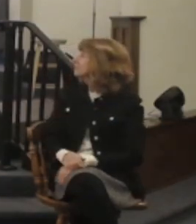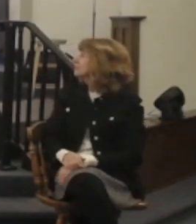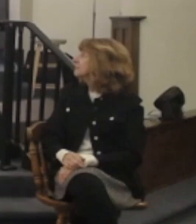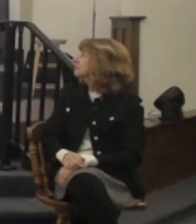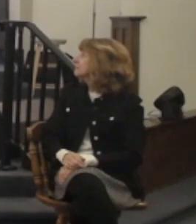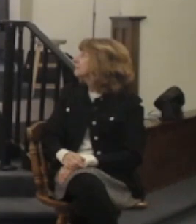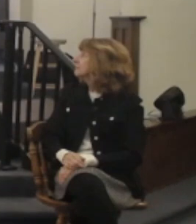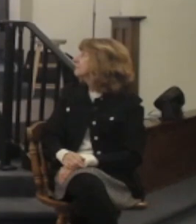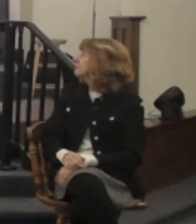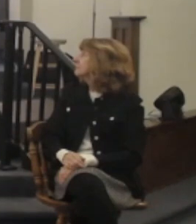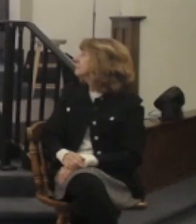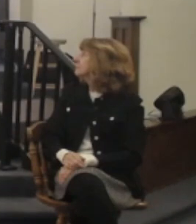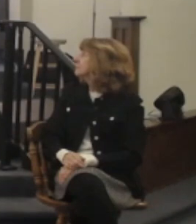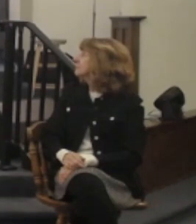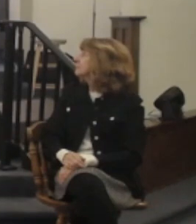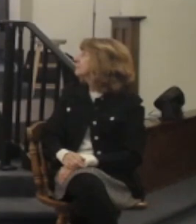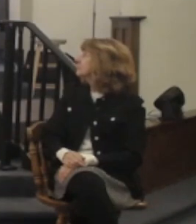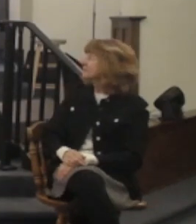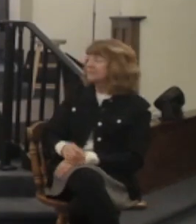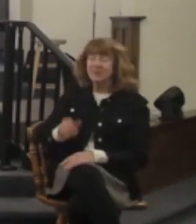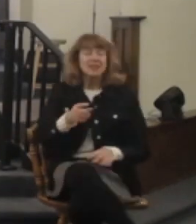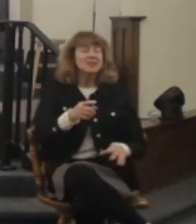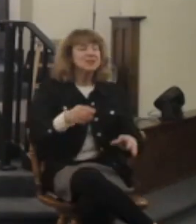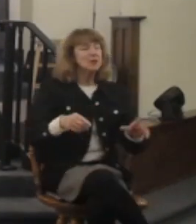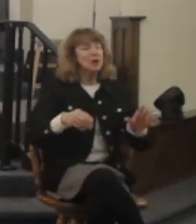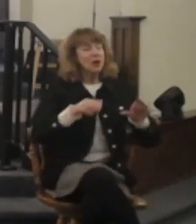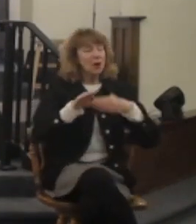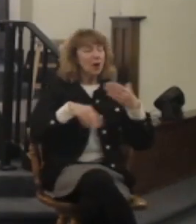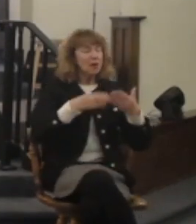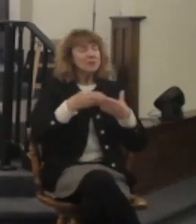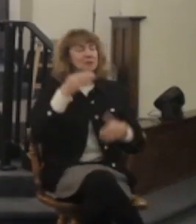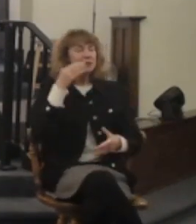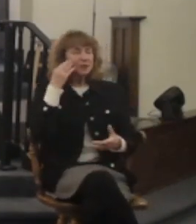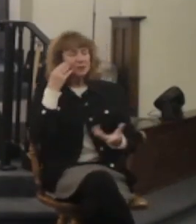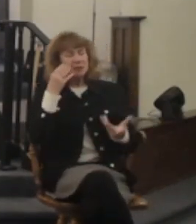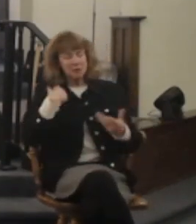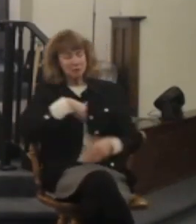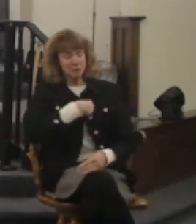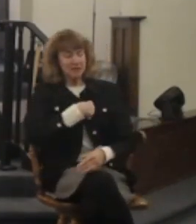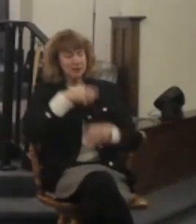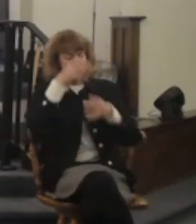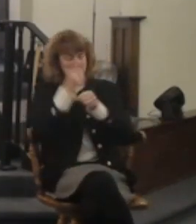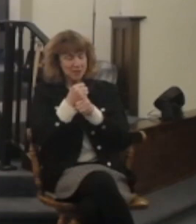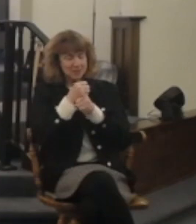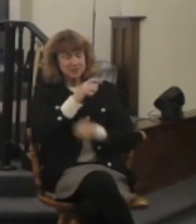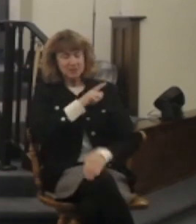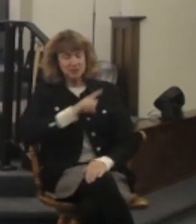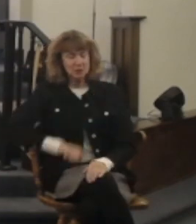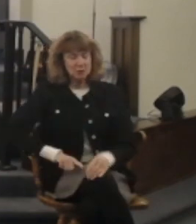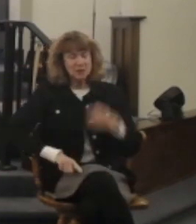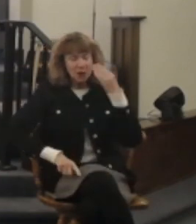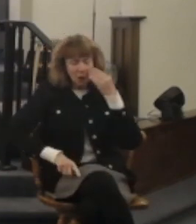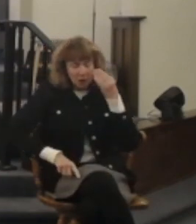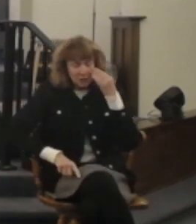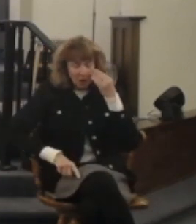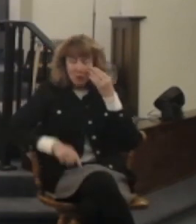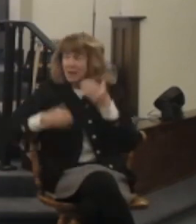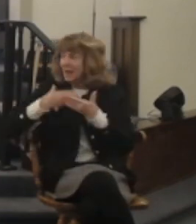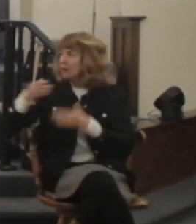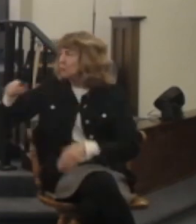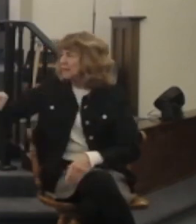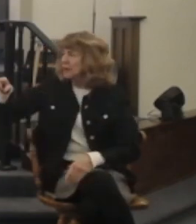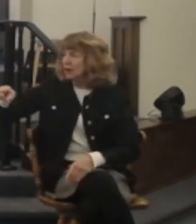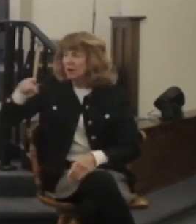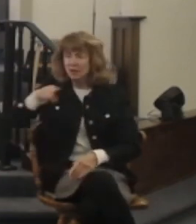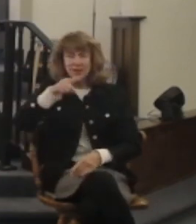Okay. So everyone here frequently talks about how they trust in the Lord, and we all have stories of how God has worked in our